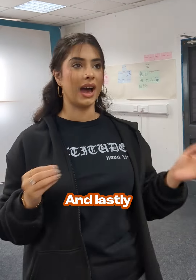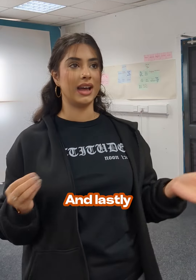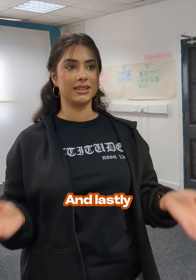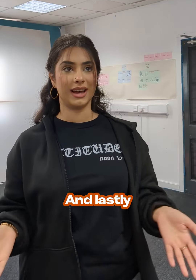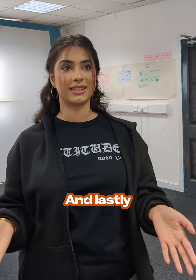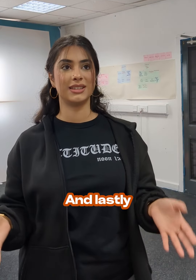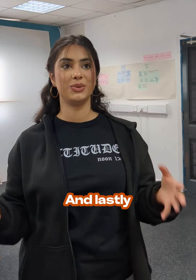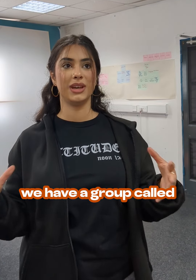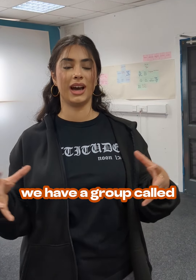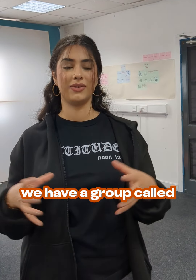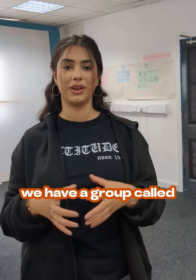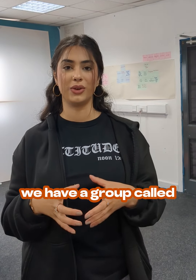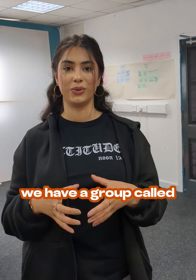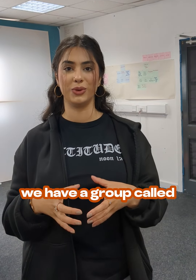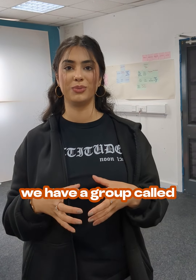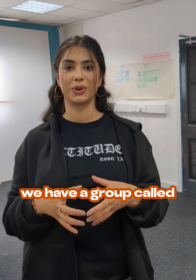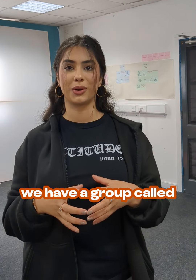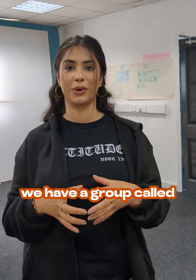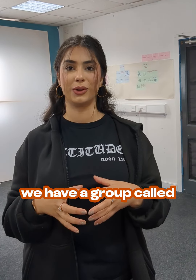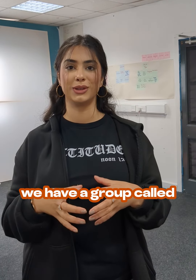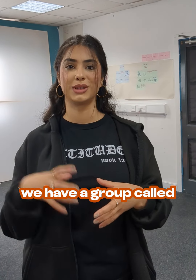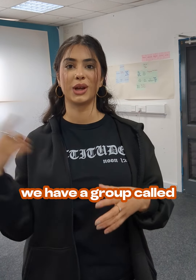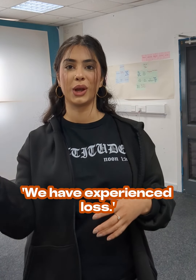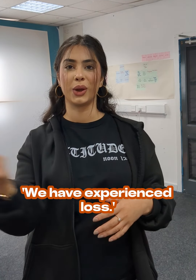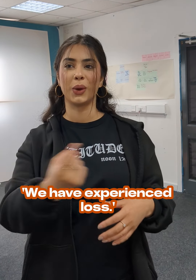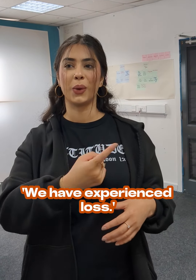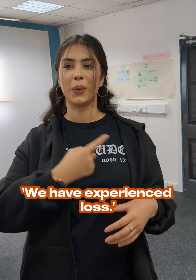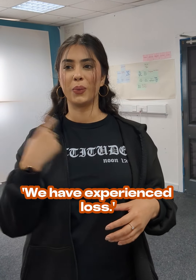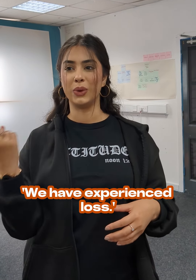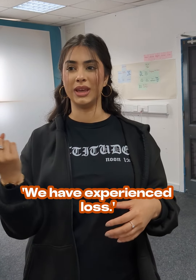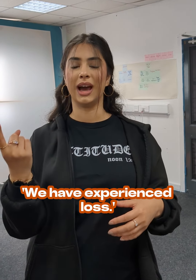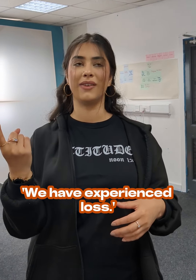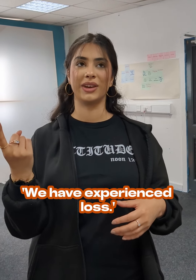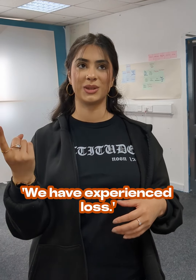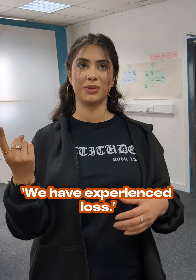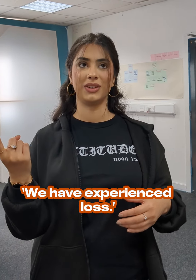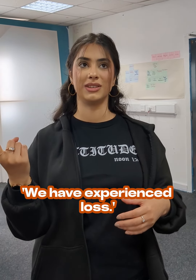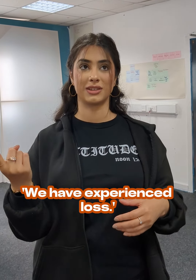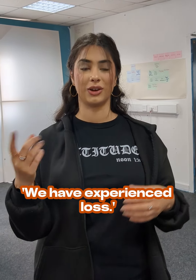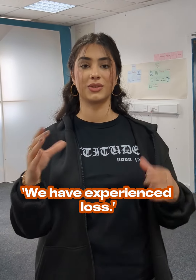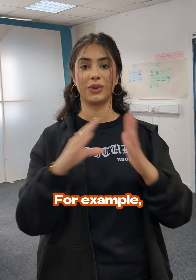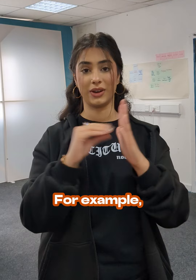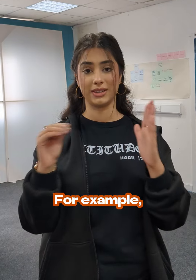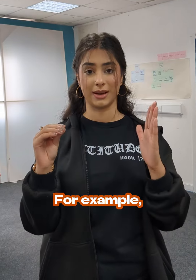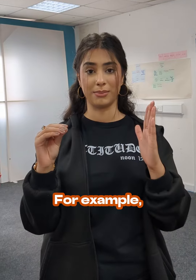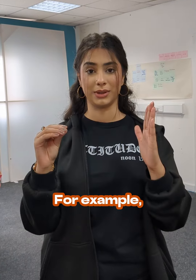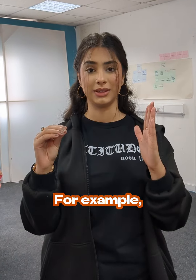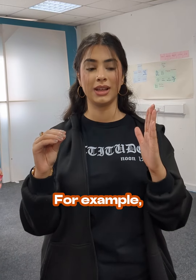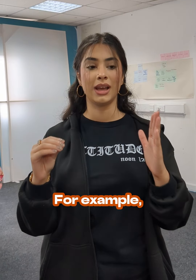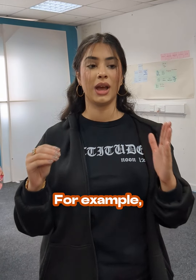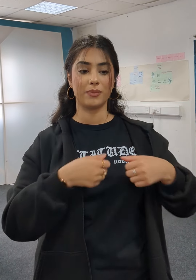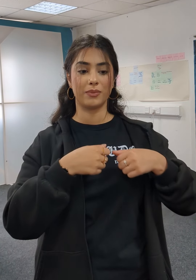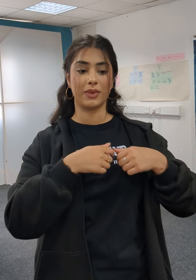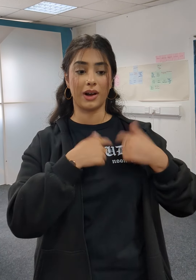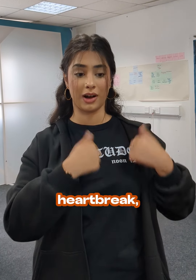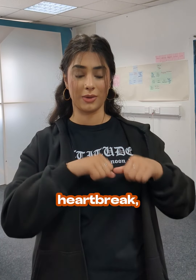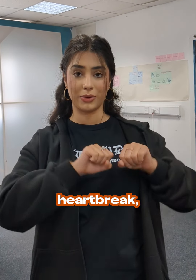And lastly, we have a group called We Have Experienced Loss. For example,